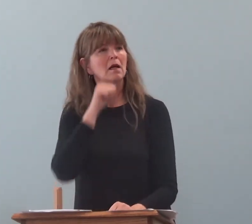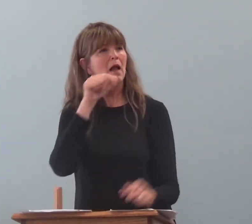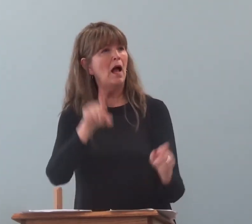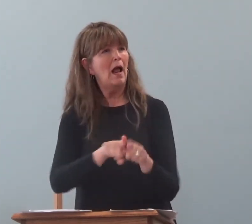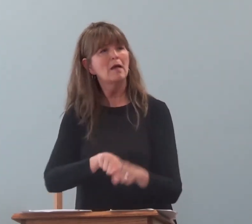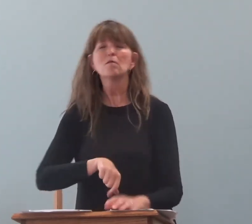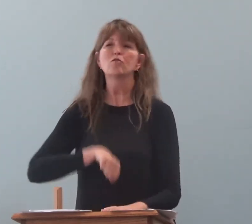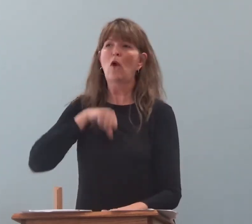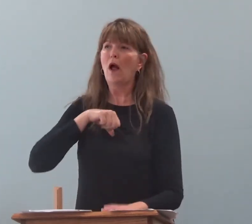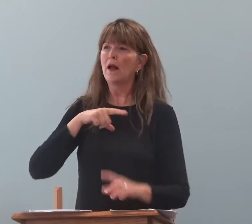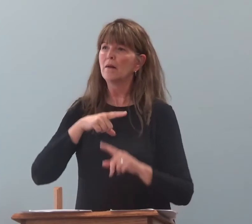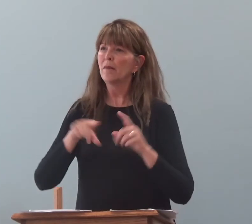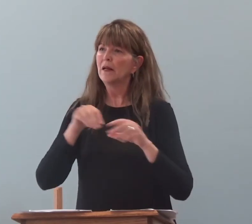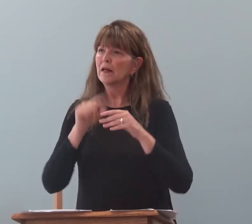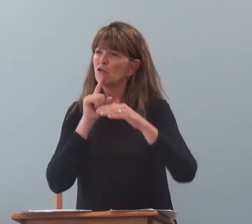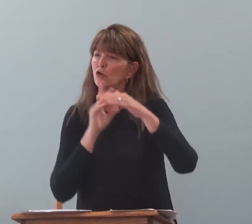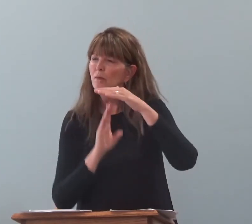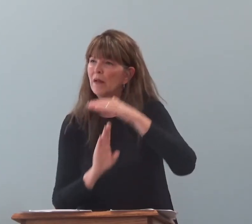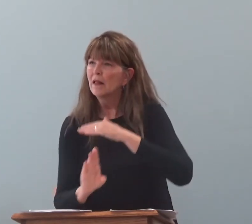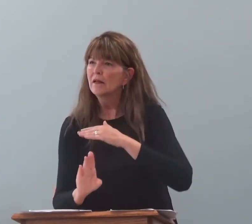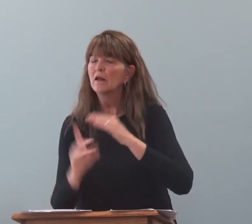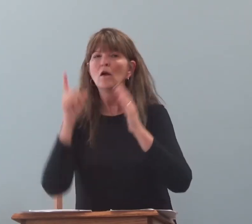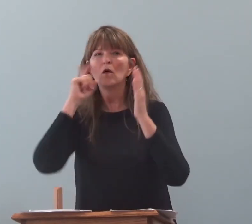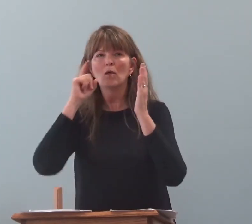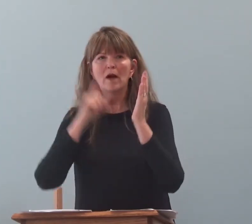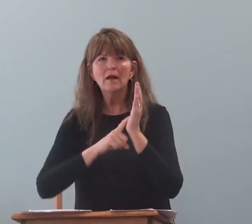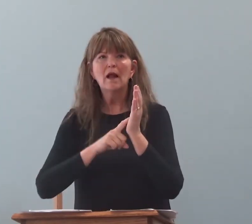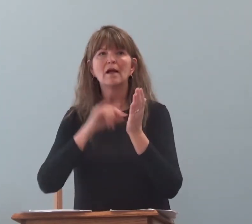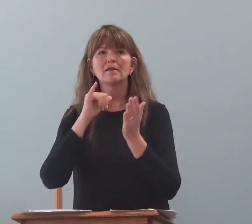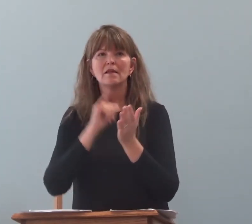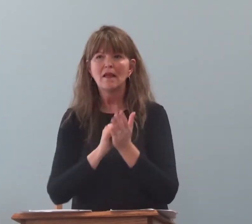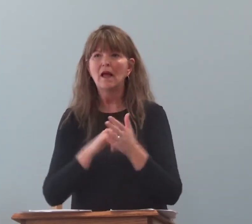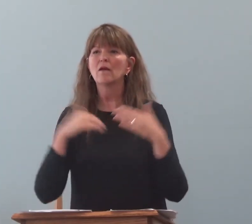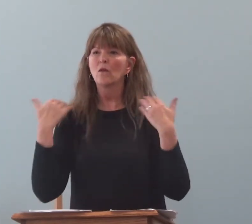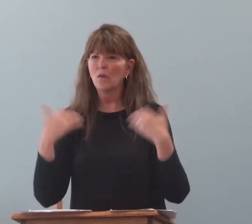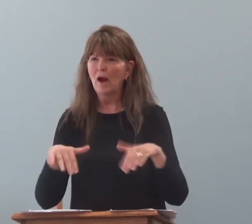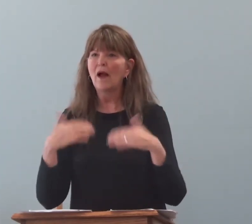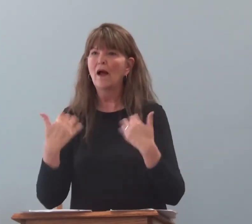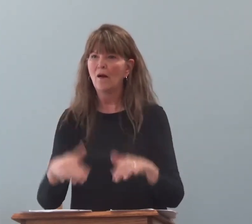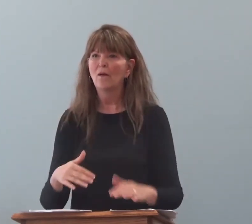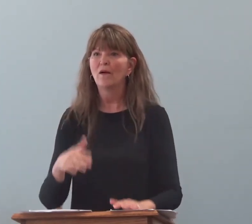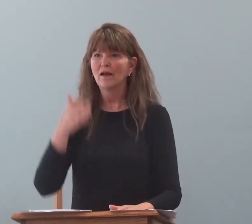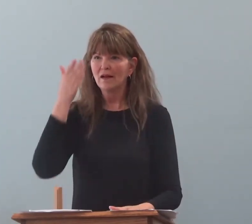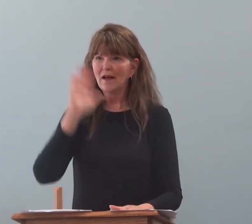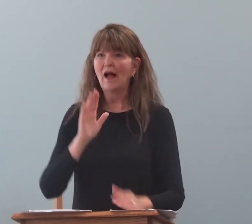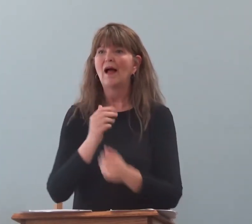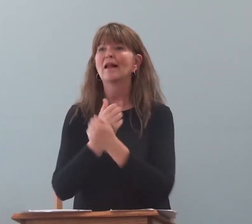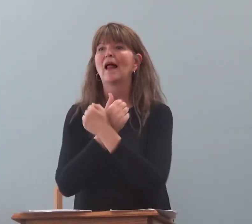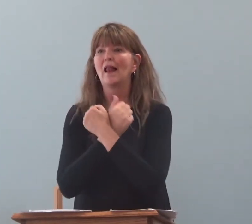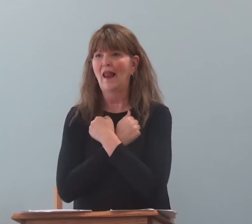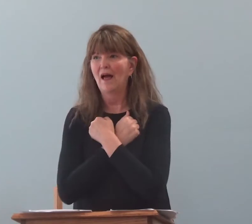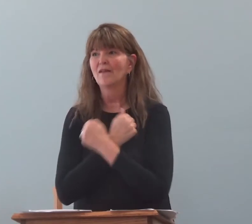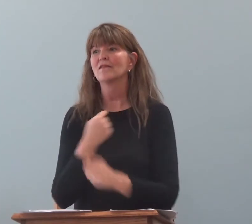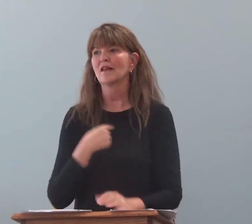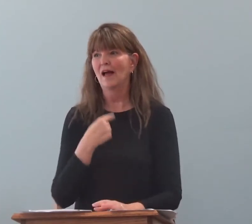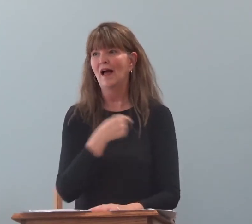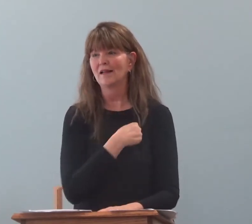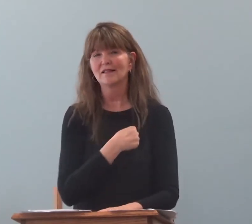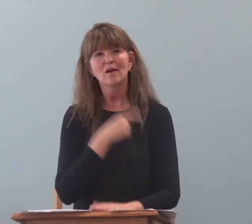love me, not in a sense of pride, but with a sense of humility and recognition that God